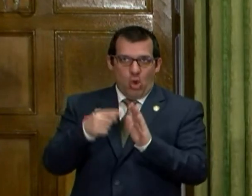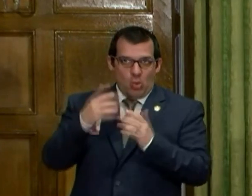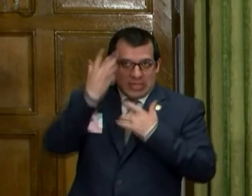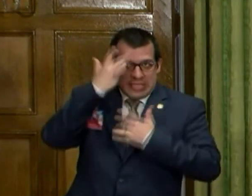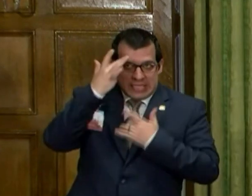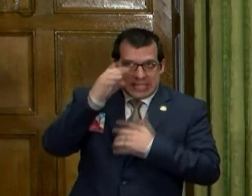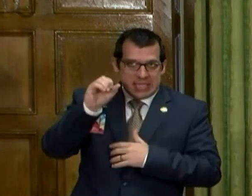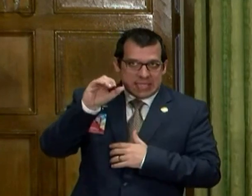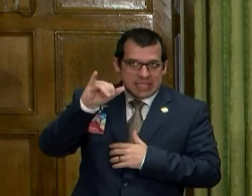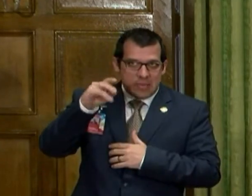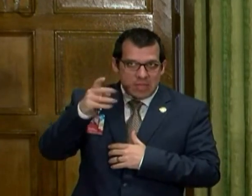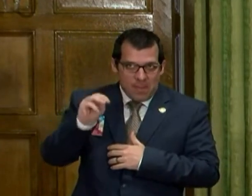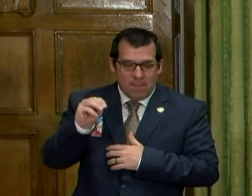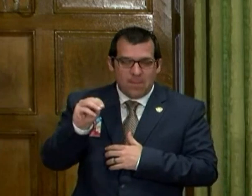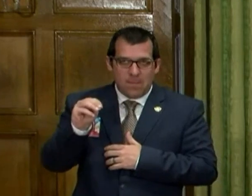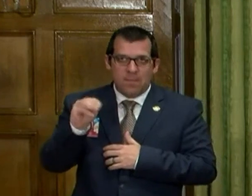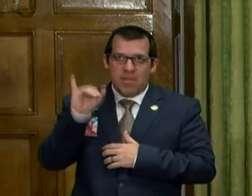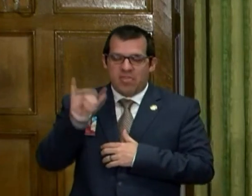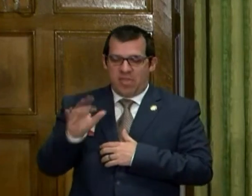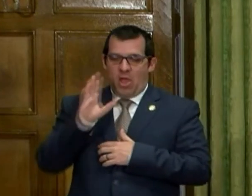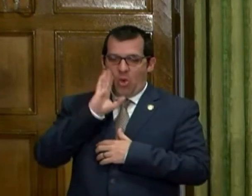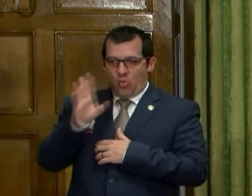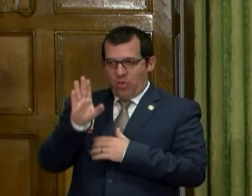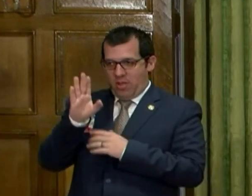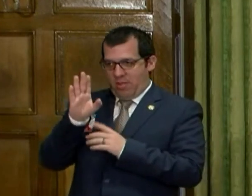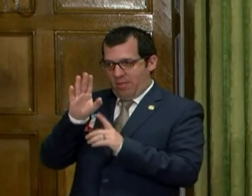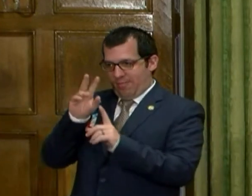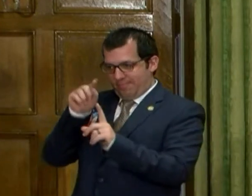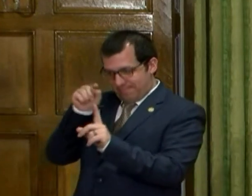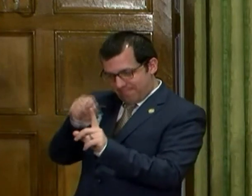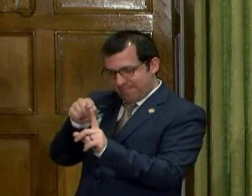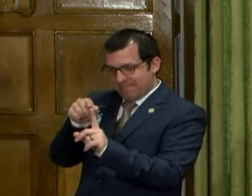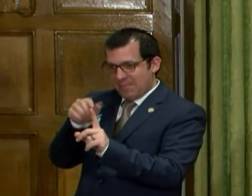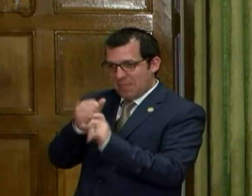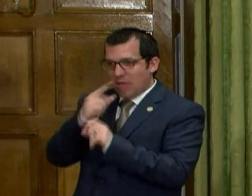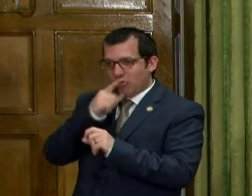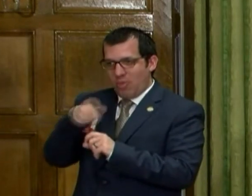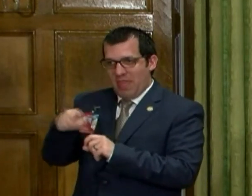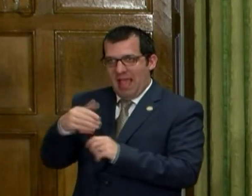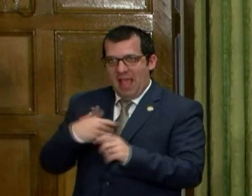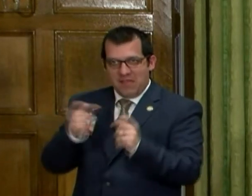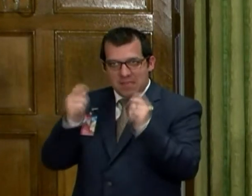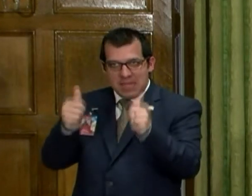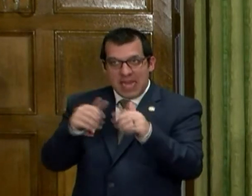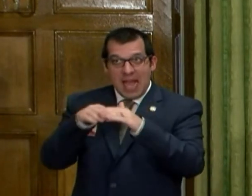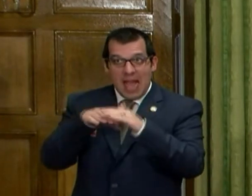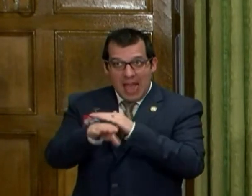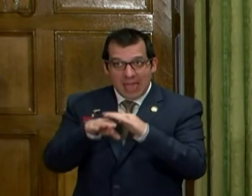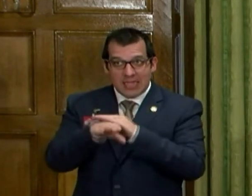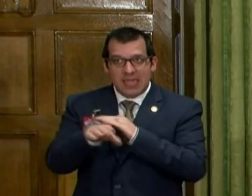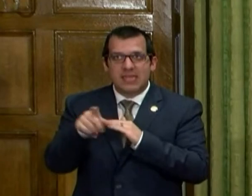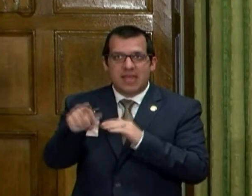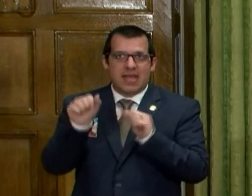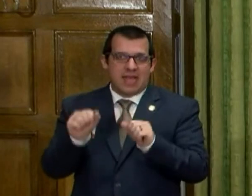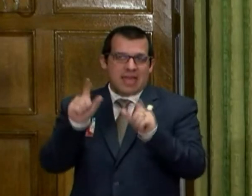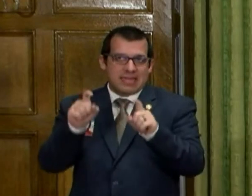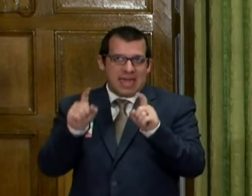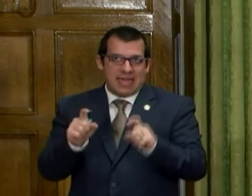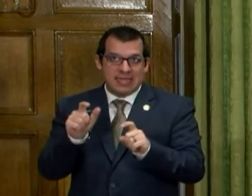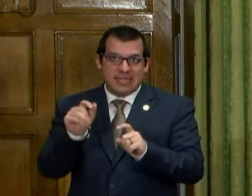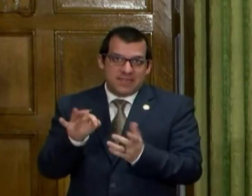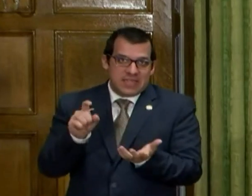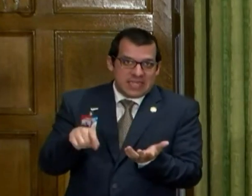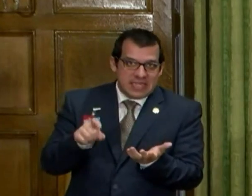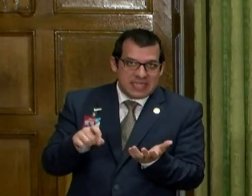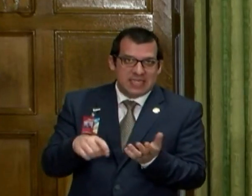And this will put a focal point on them to make sure they have immediate access to testing if they need